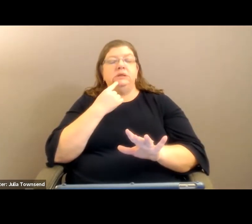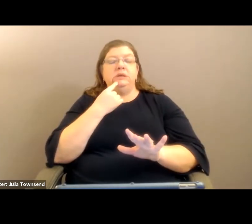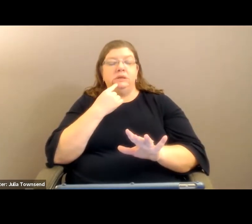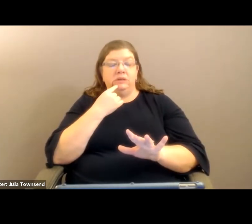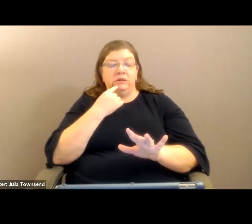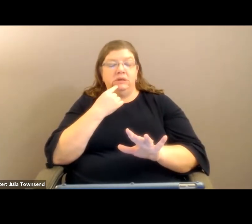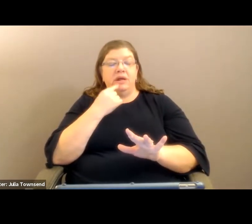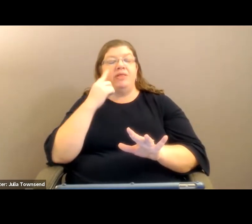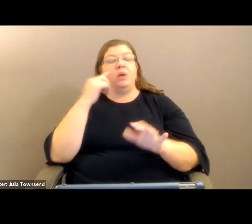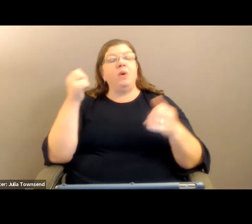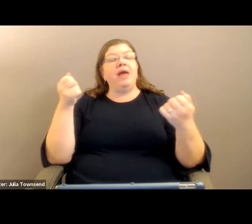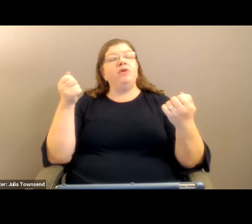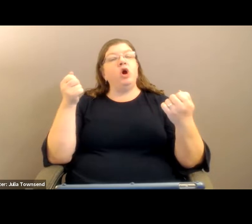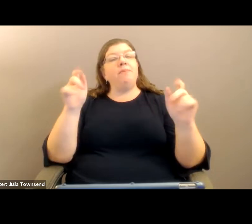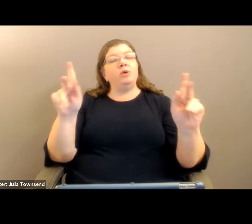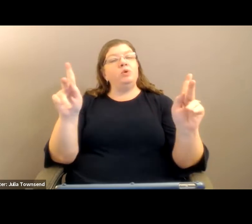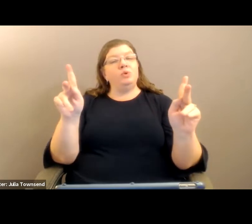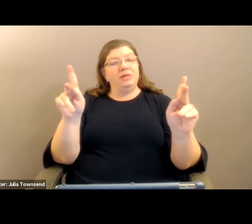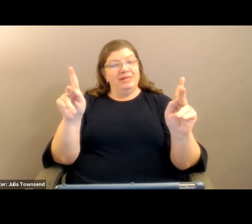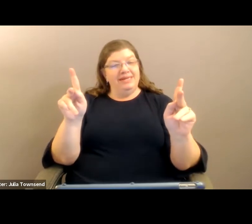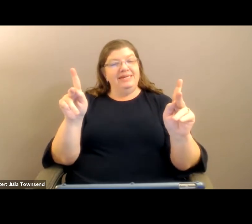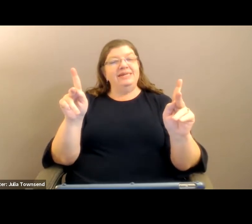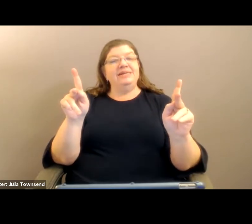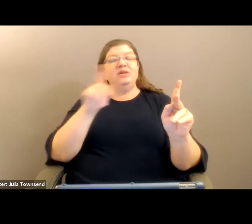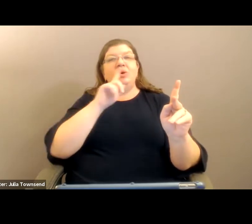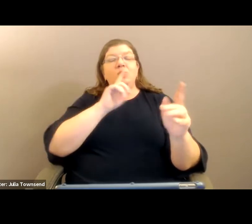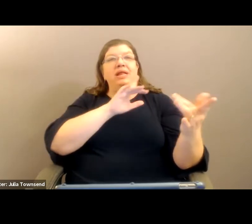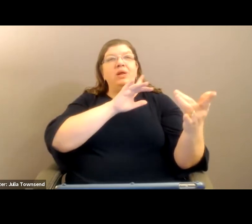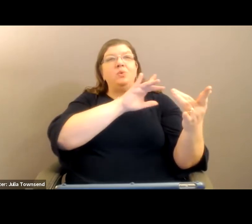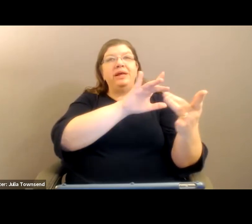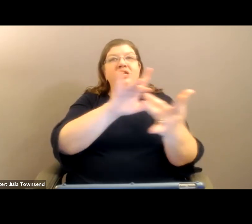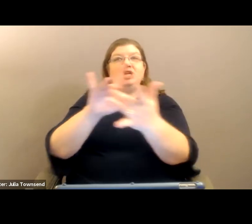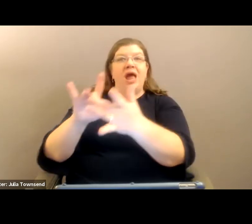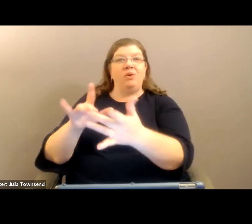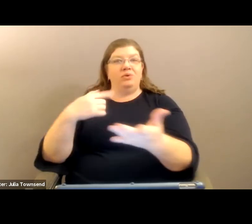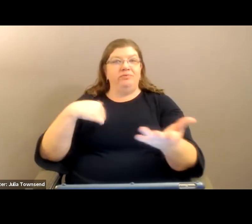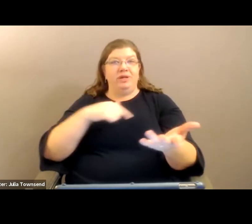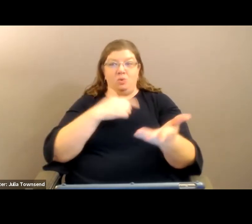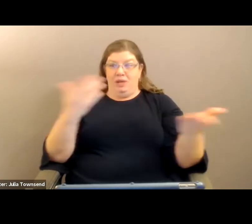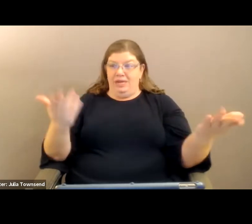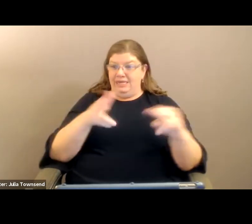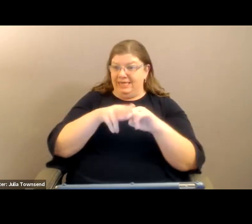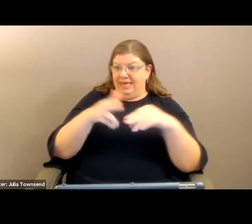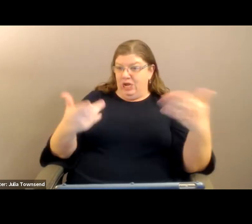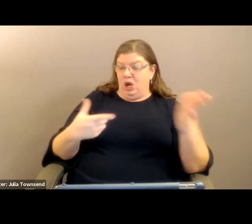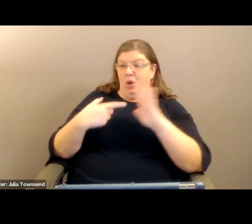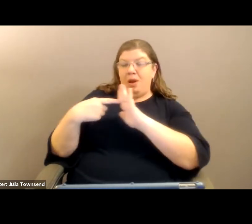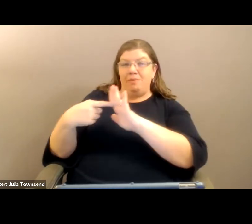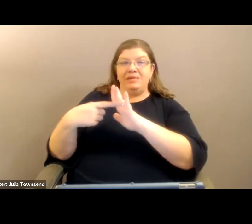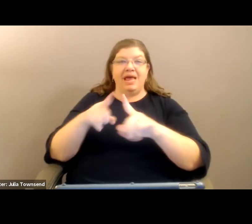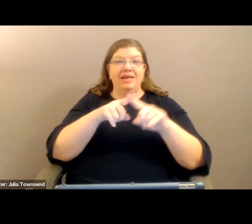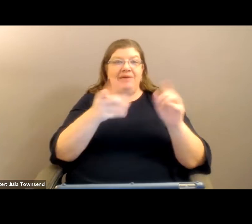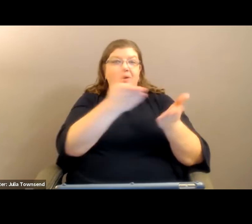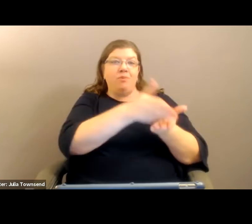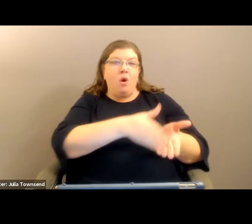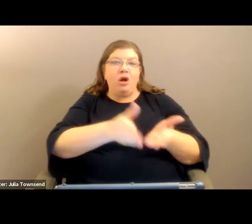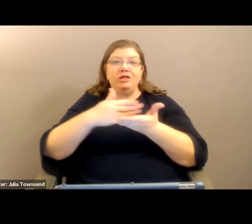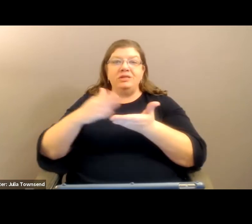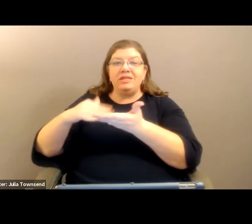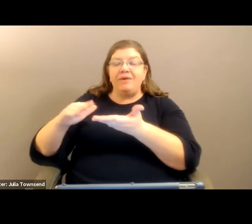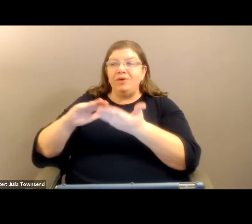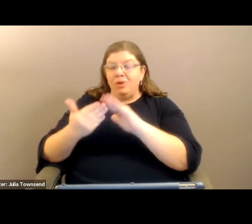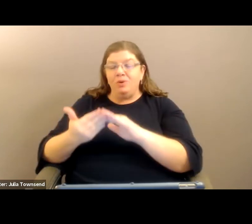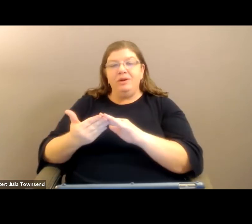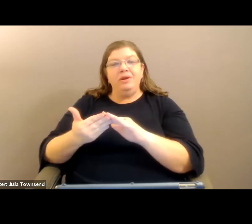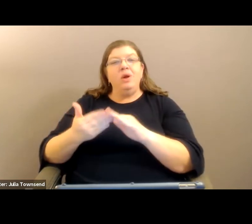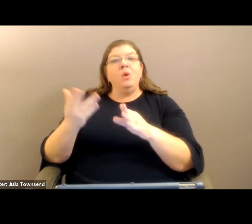we have opportunities in to really reach out to our own, as we sit up here and represent various aspects of the community. Really, how do we use